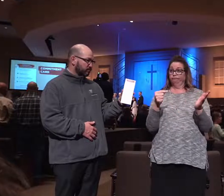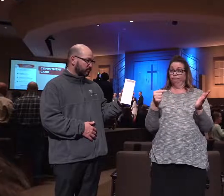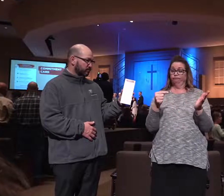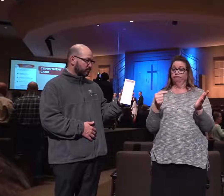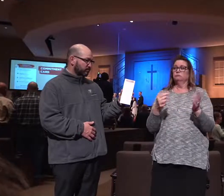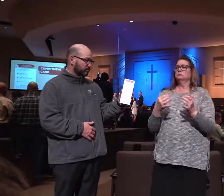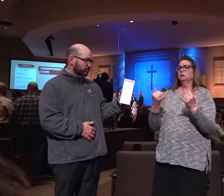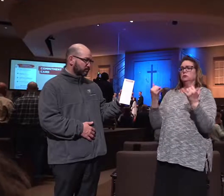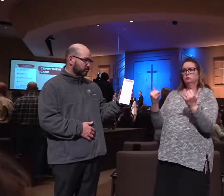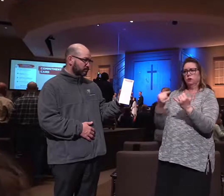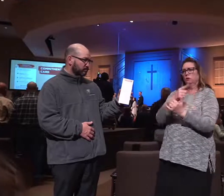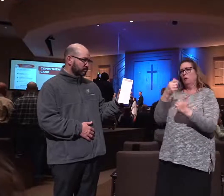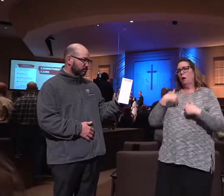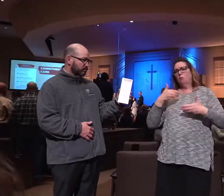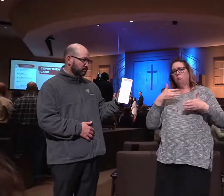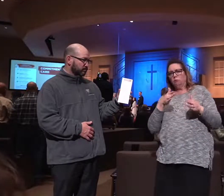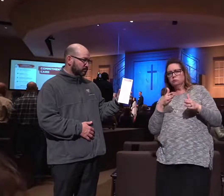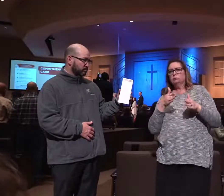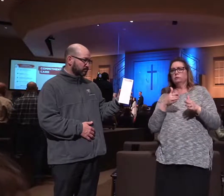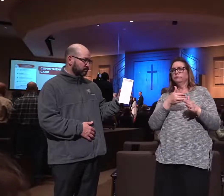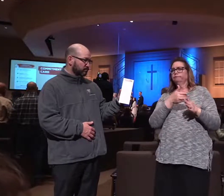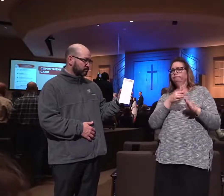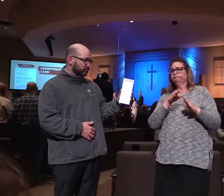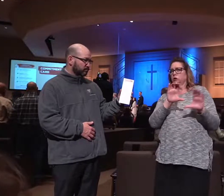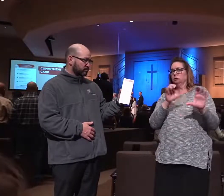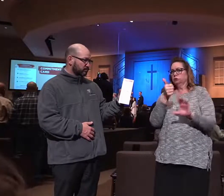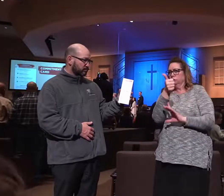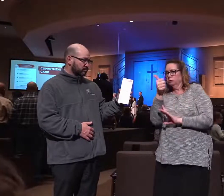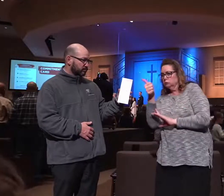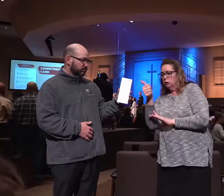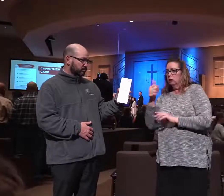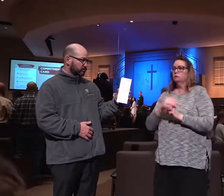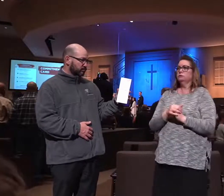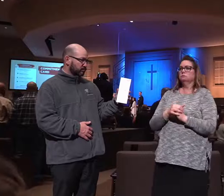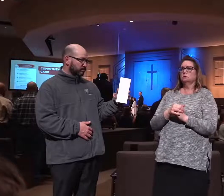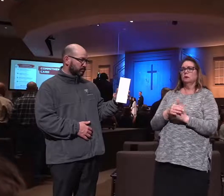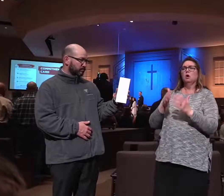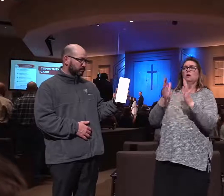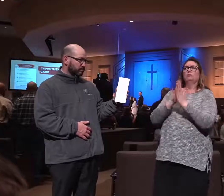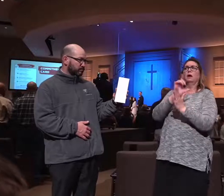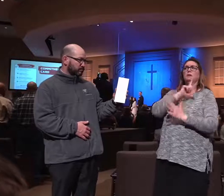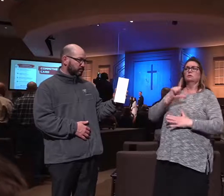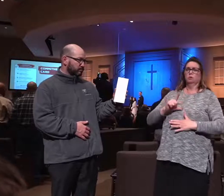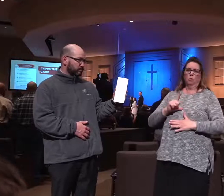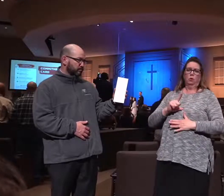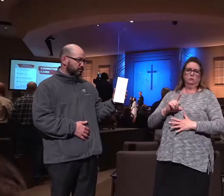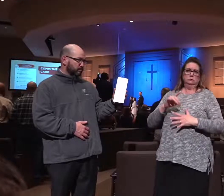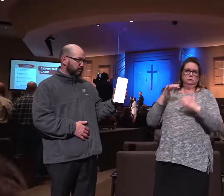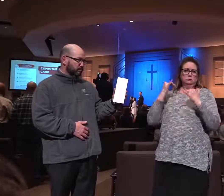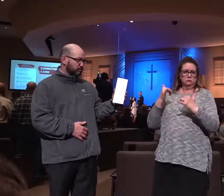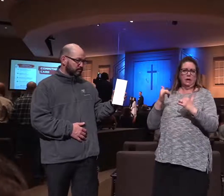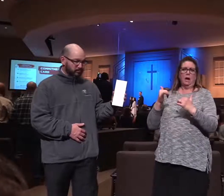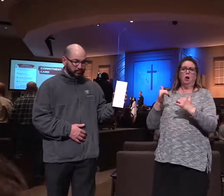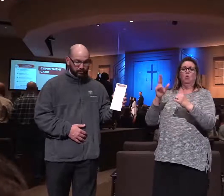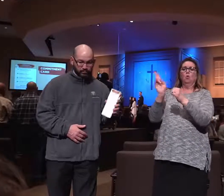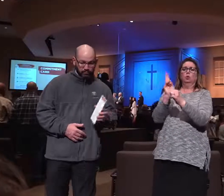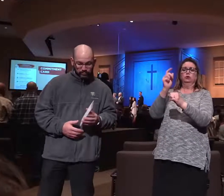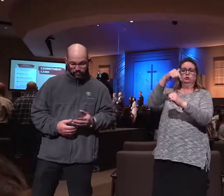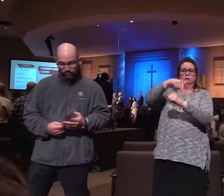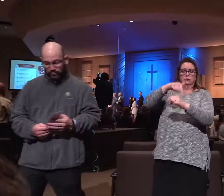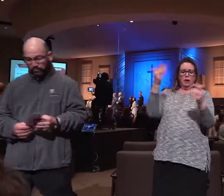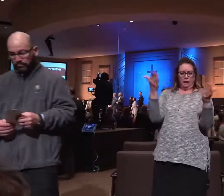at least into our hands, and then we'll have a word of prayer and ask the Lord to use this time in our lives as a church and